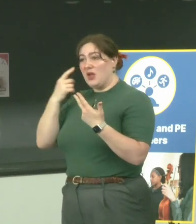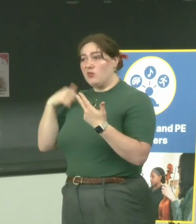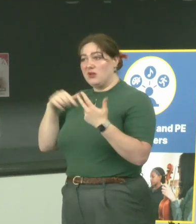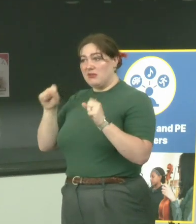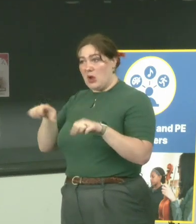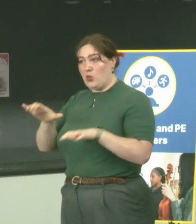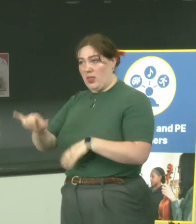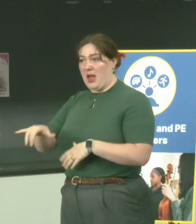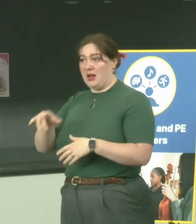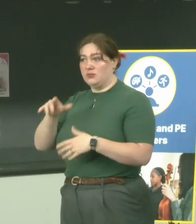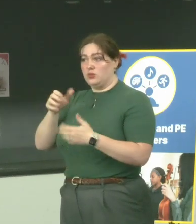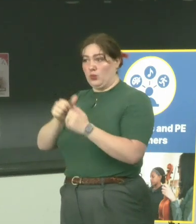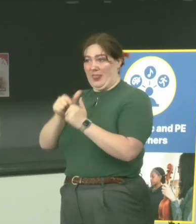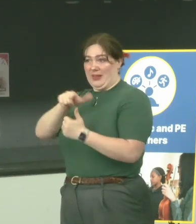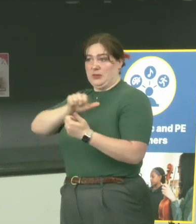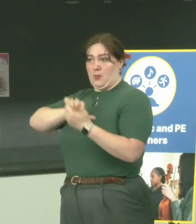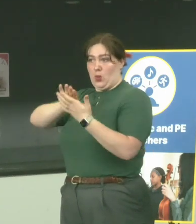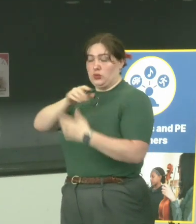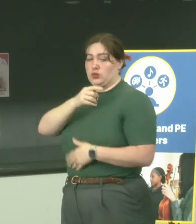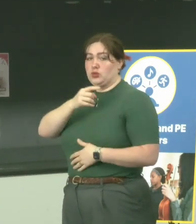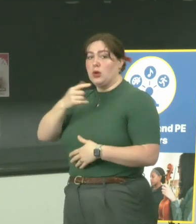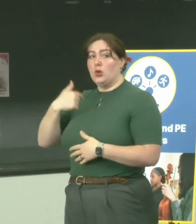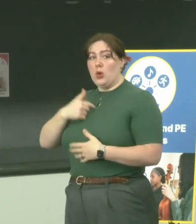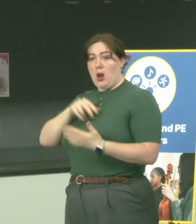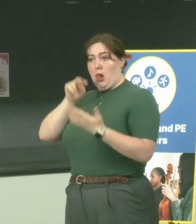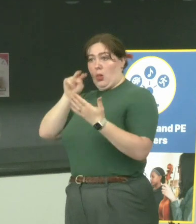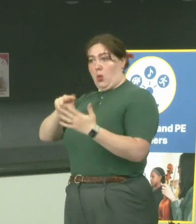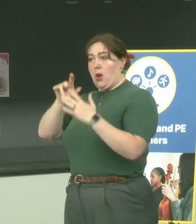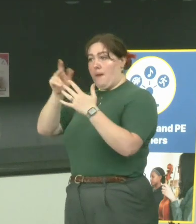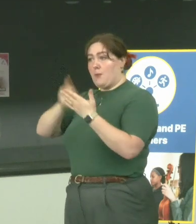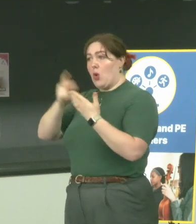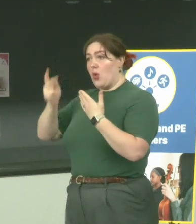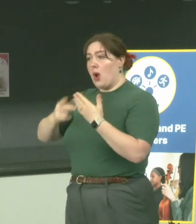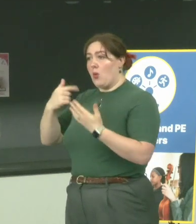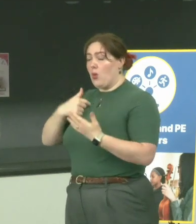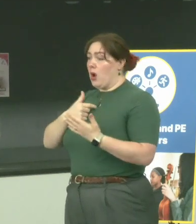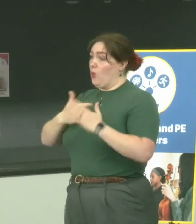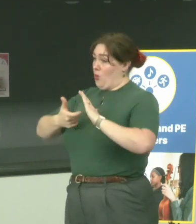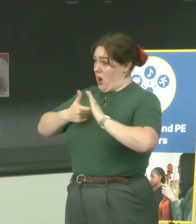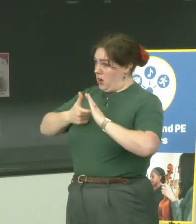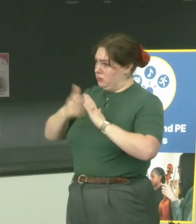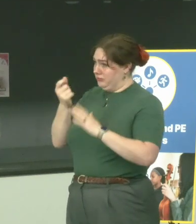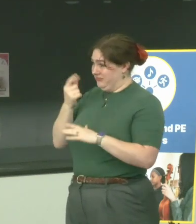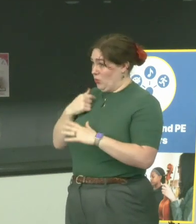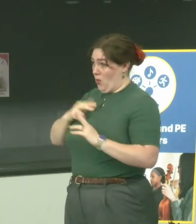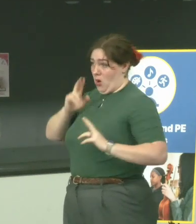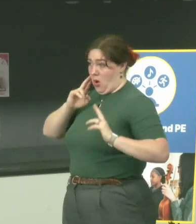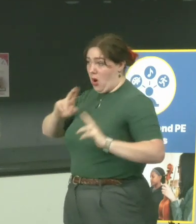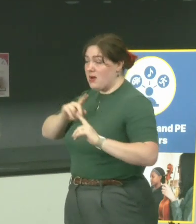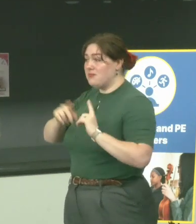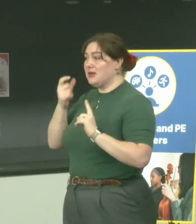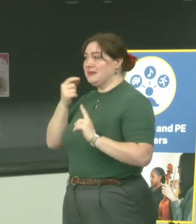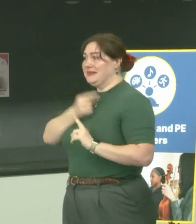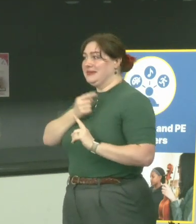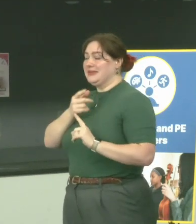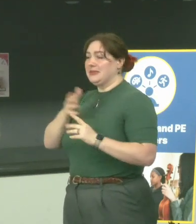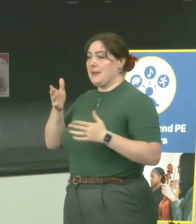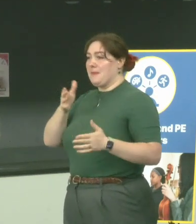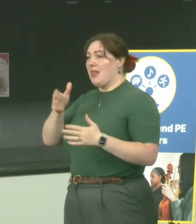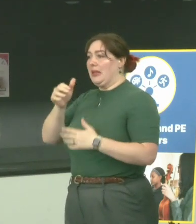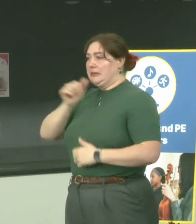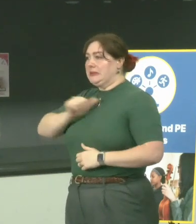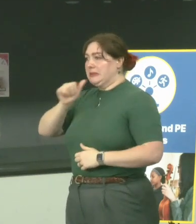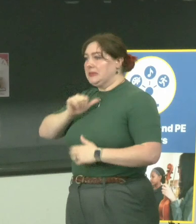that. As we look at programs, we are required and we're honored to do it, but to have enduring programs around